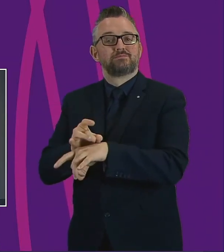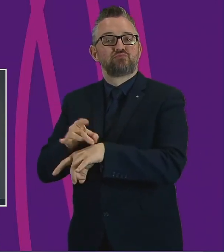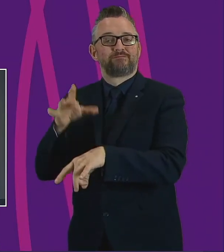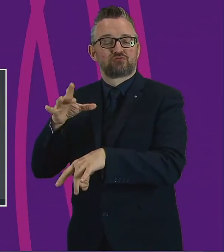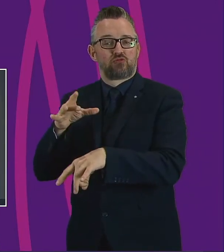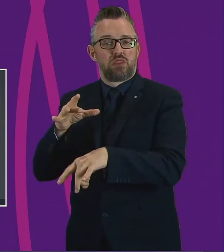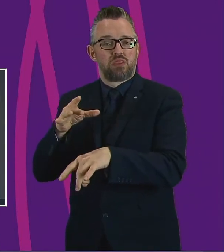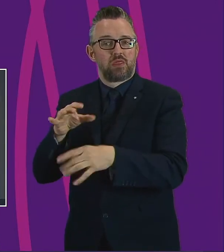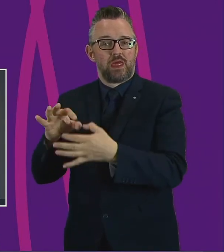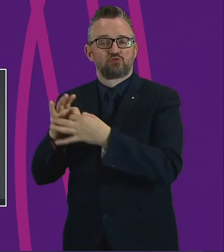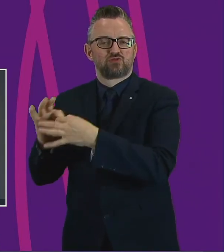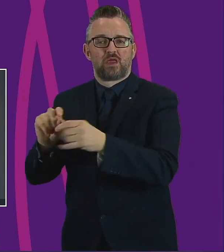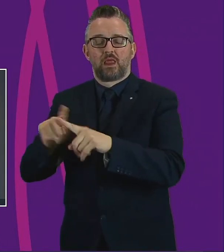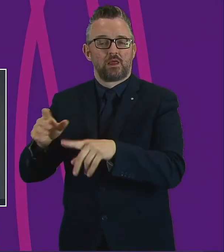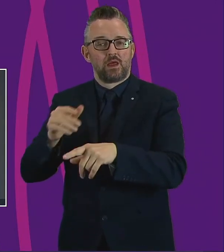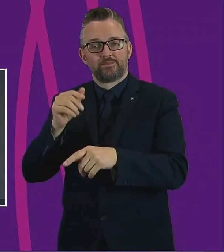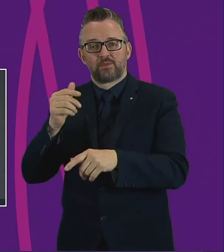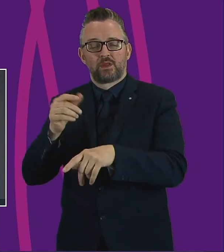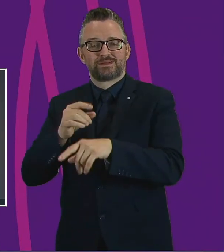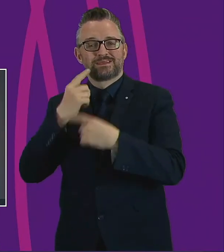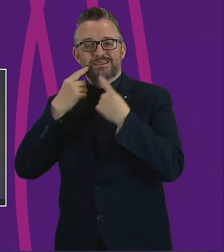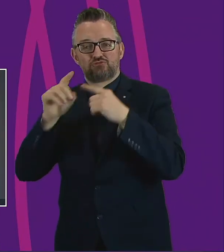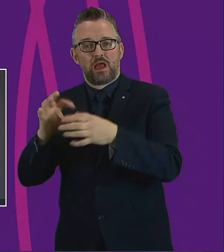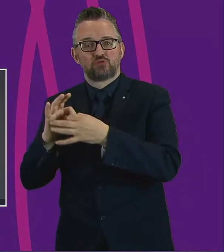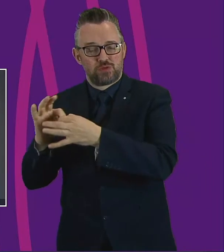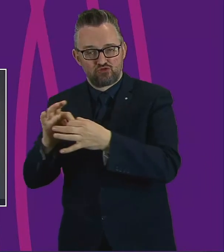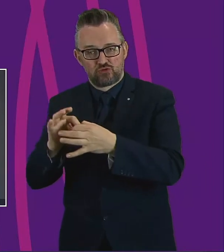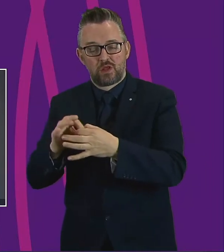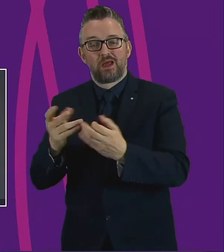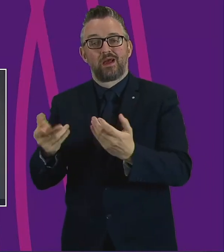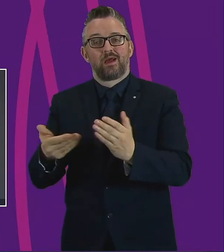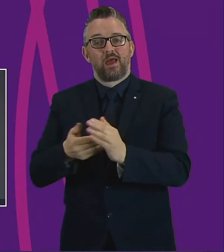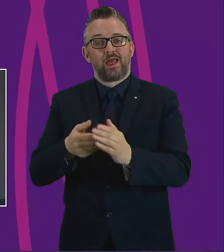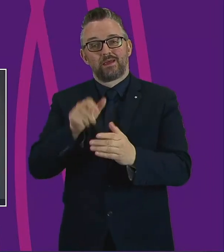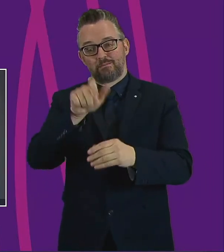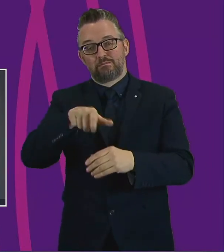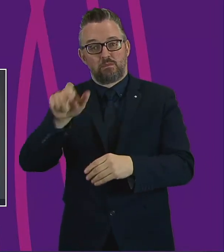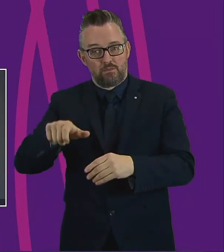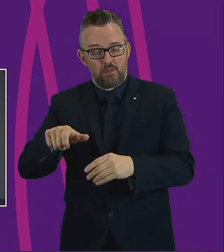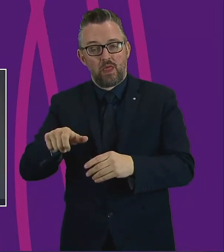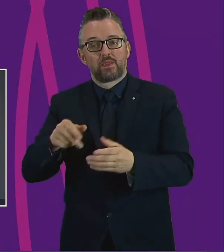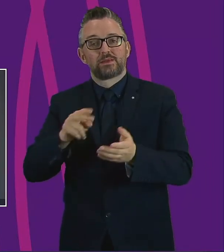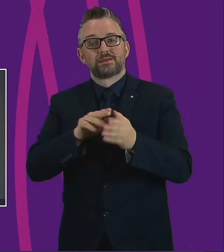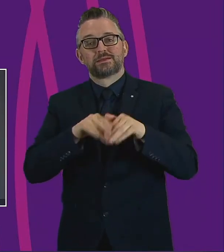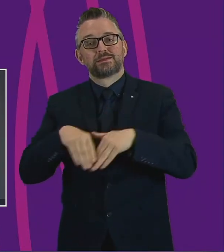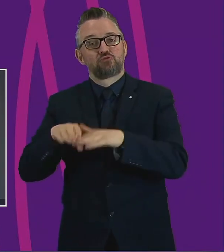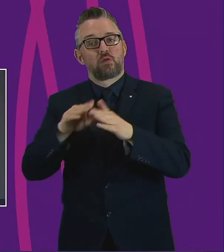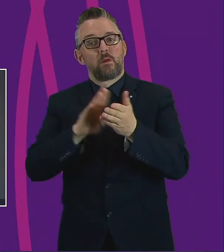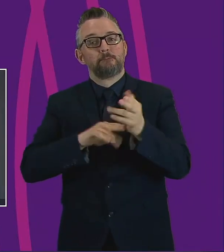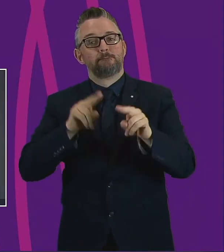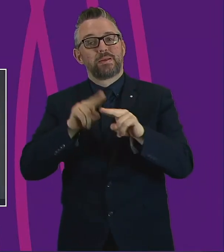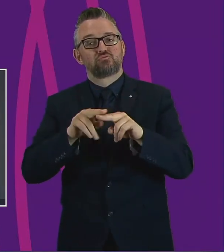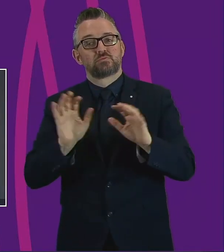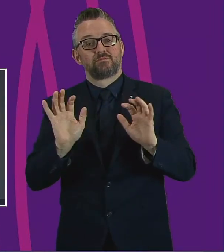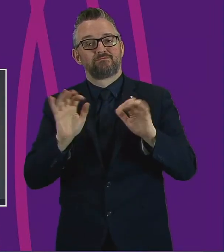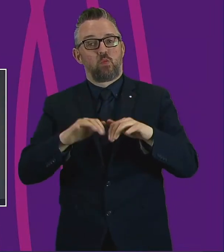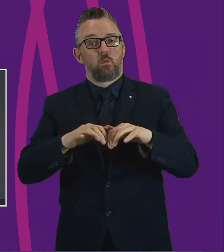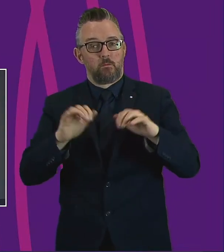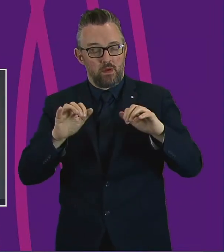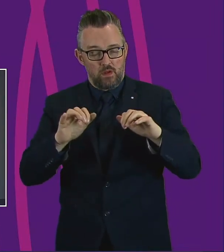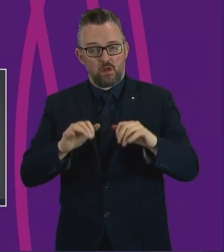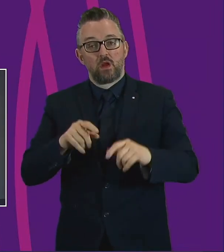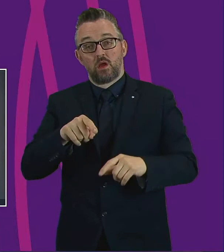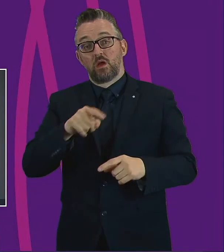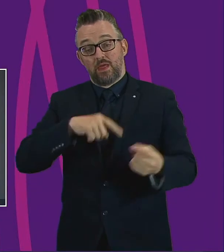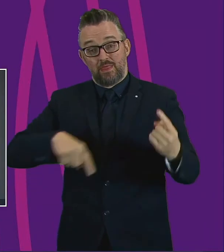trade unions, with educational stakeholders and also with the National Parent Forum of Scotland. And the